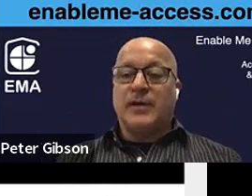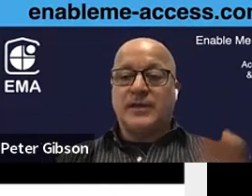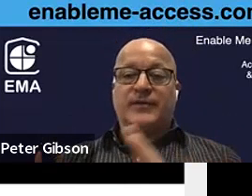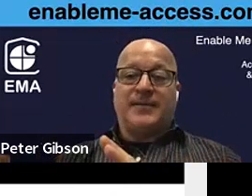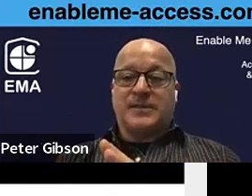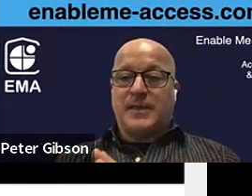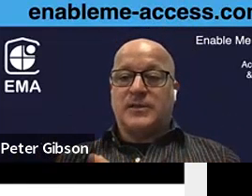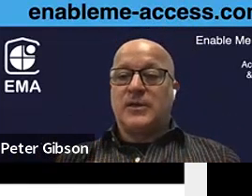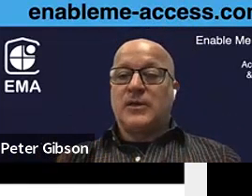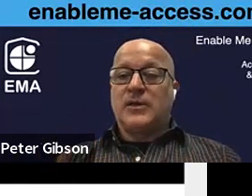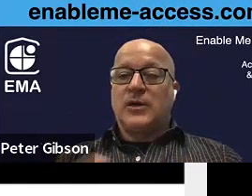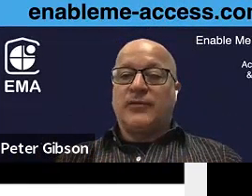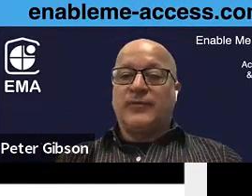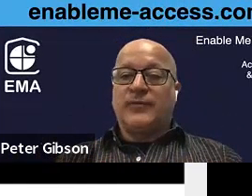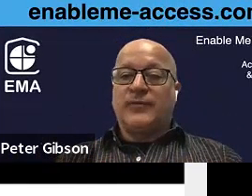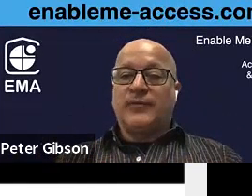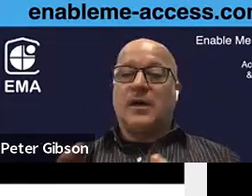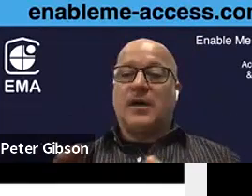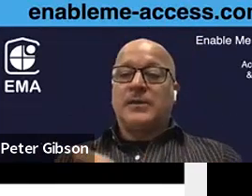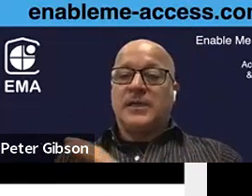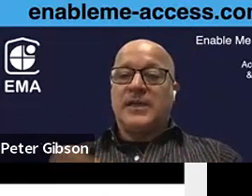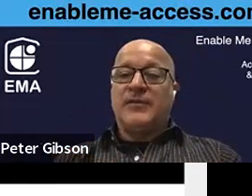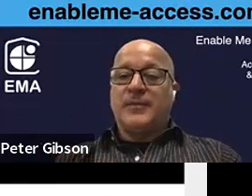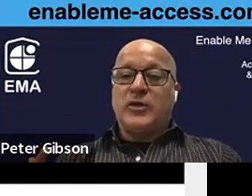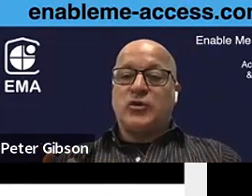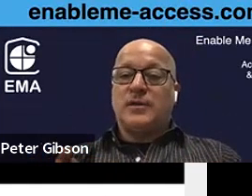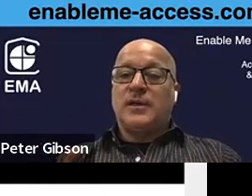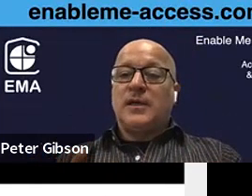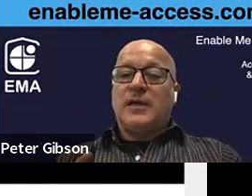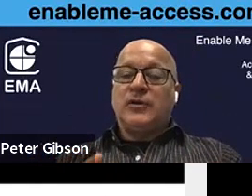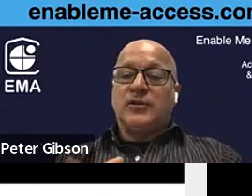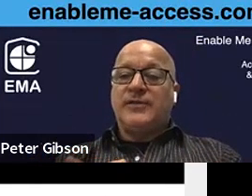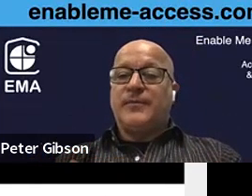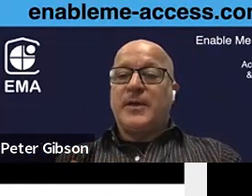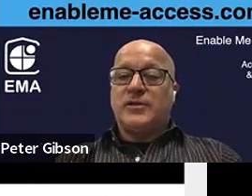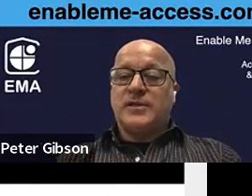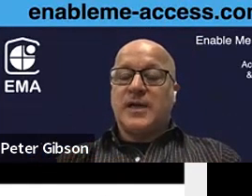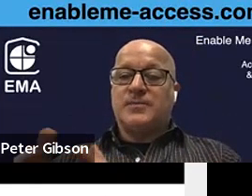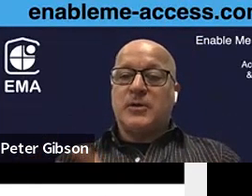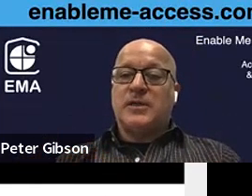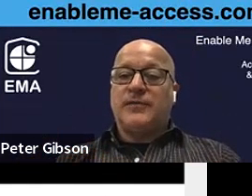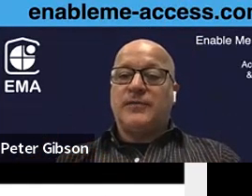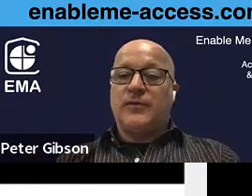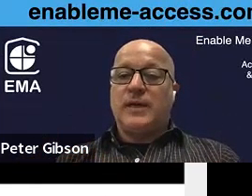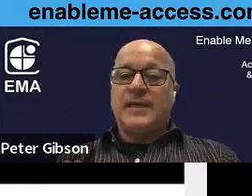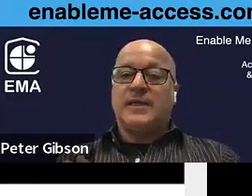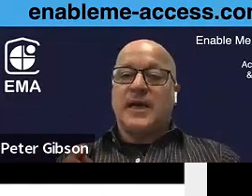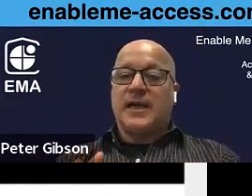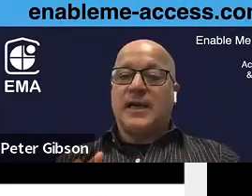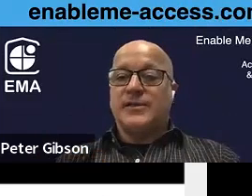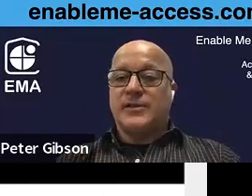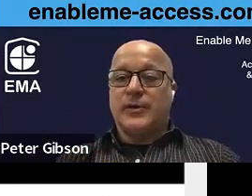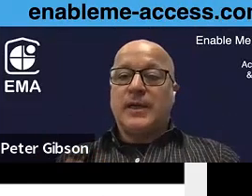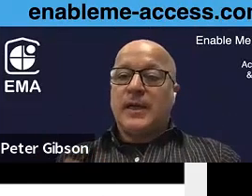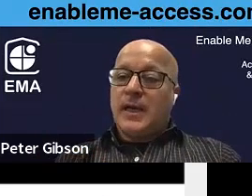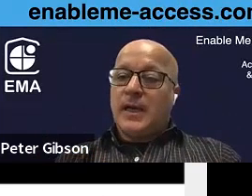interacting there are different aspects of the app. Some are to give information. If you go to the information side, it's supposed to give you links to guidelines